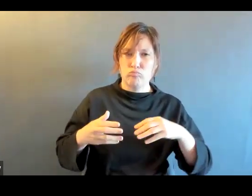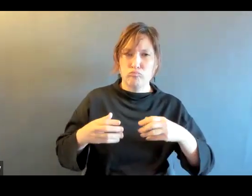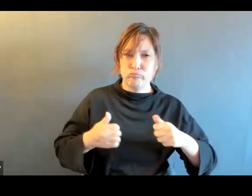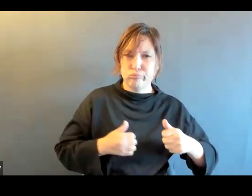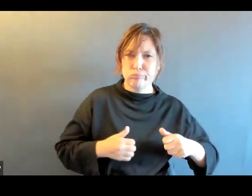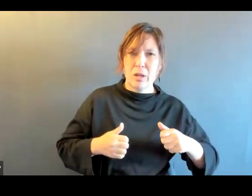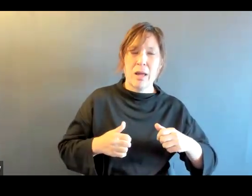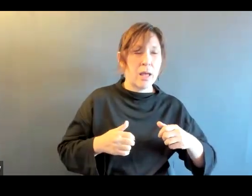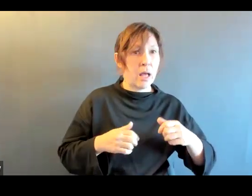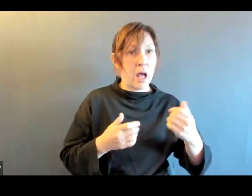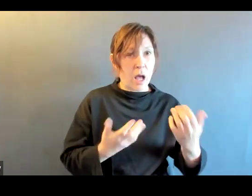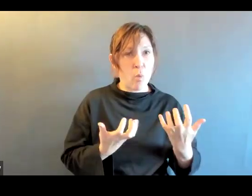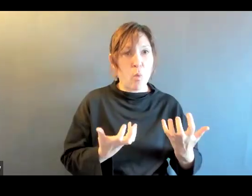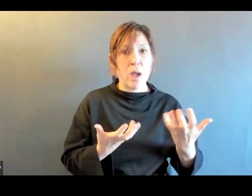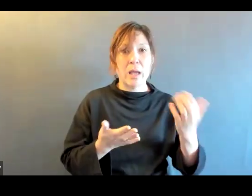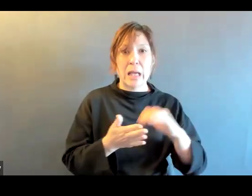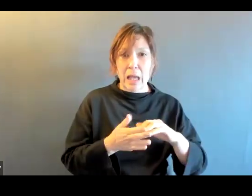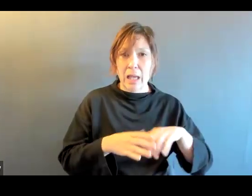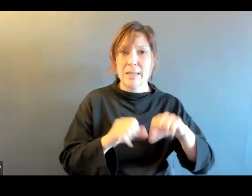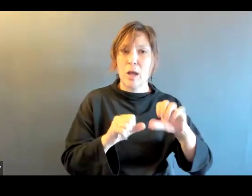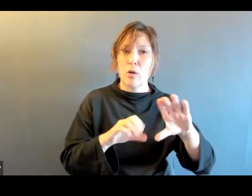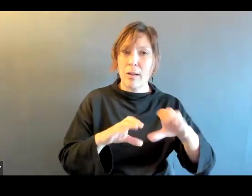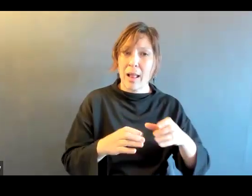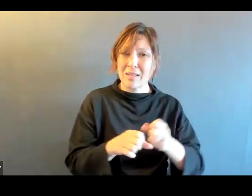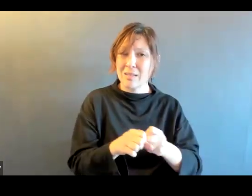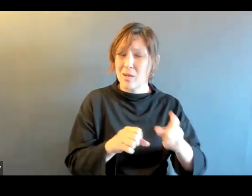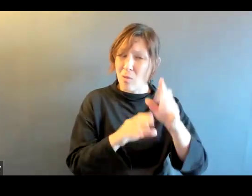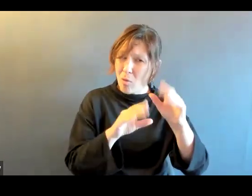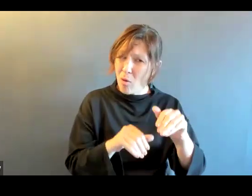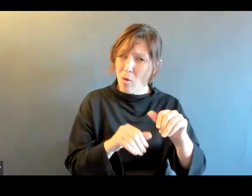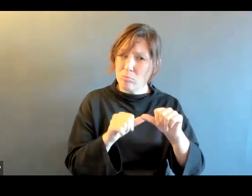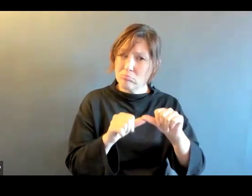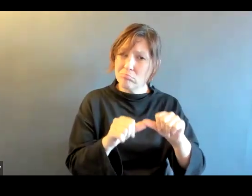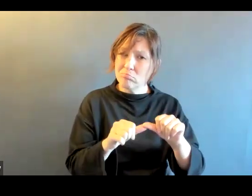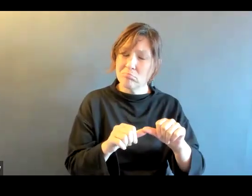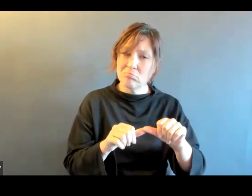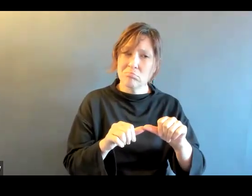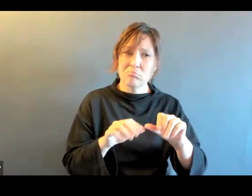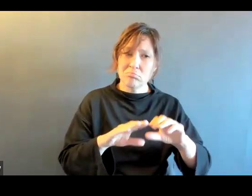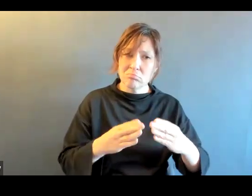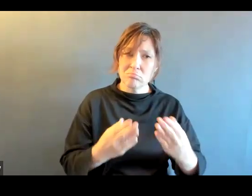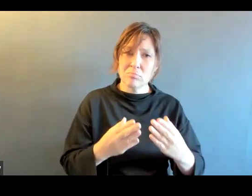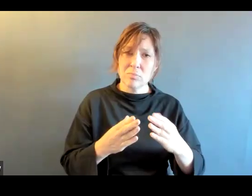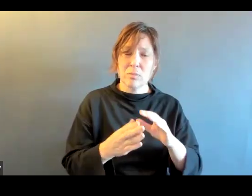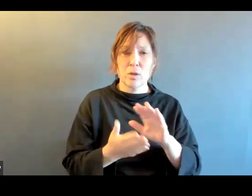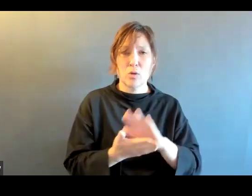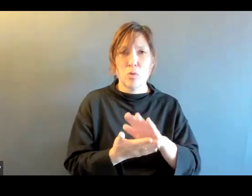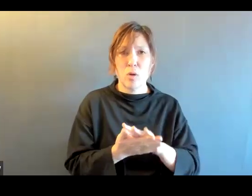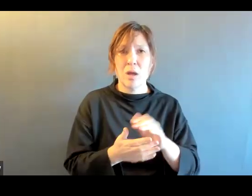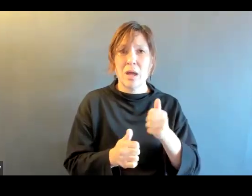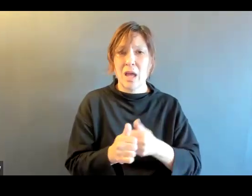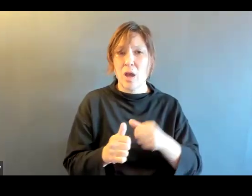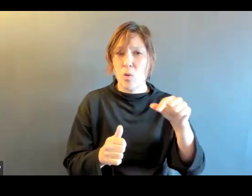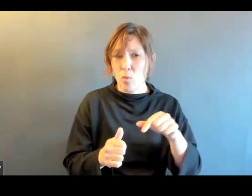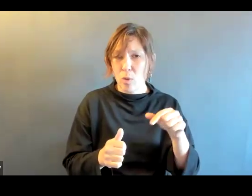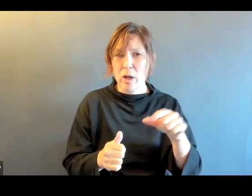Yes's class next year if ACC is still even open. At ACC, I have friends around every corner, as the teachers always have our